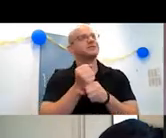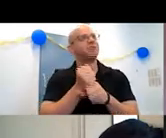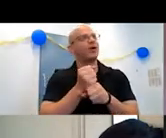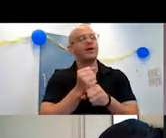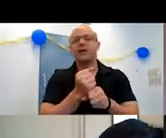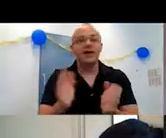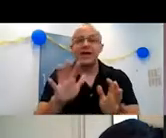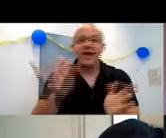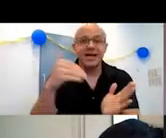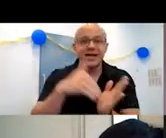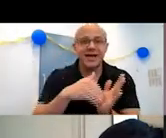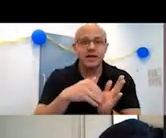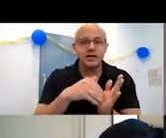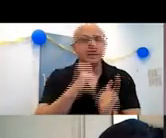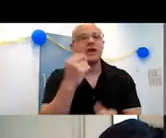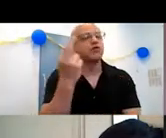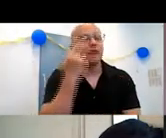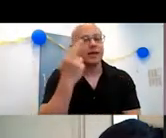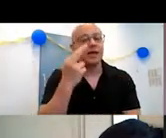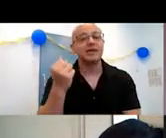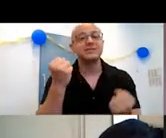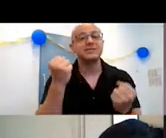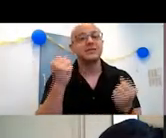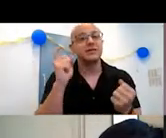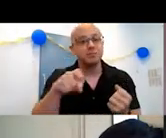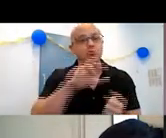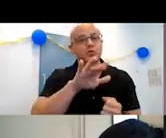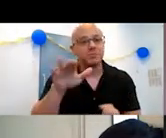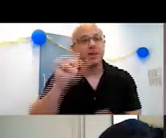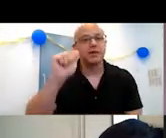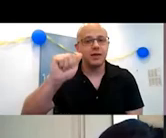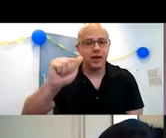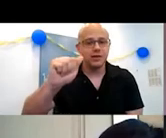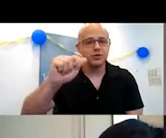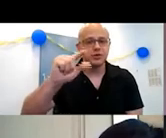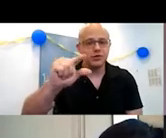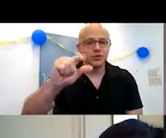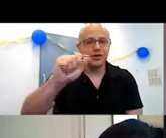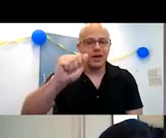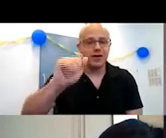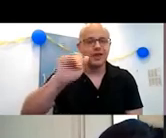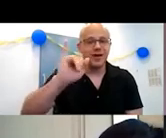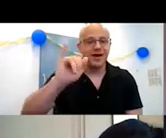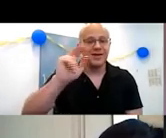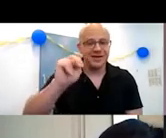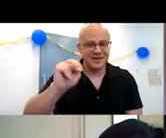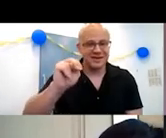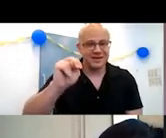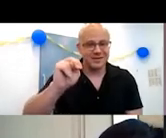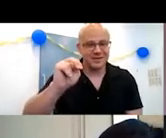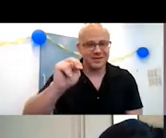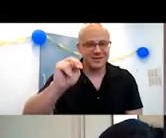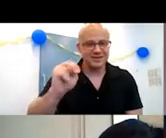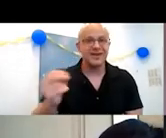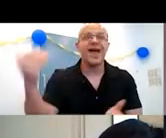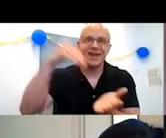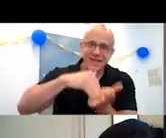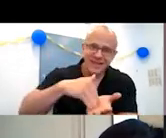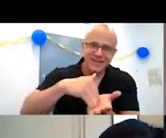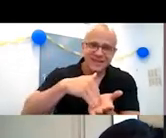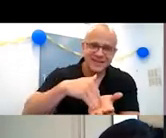said, no, spell again. They say spell baseball. And I said, no, they don't realize that it's